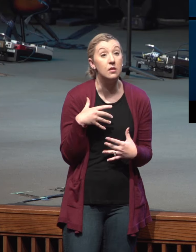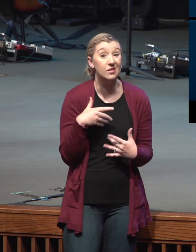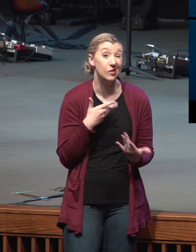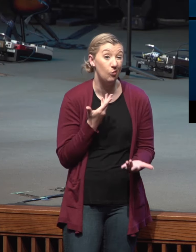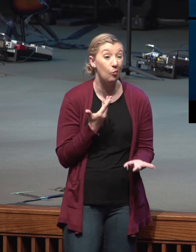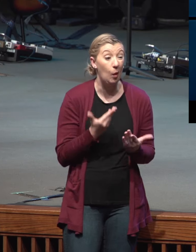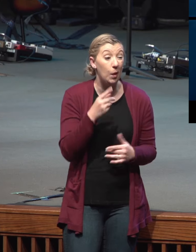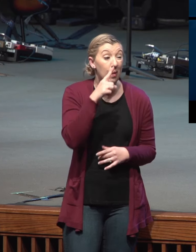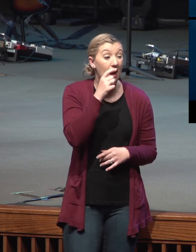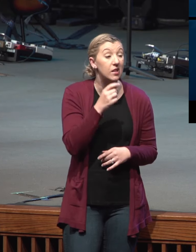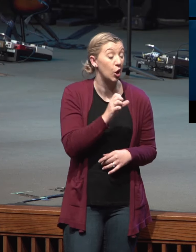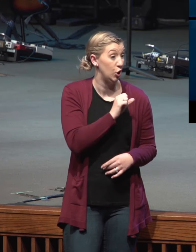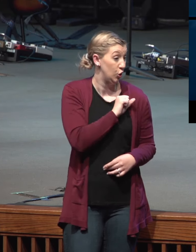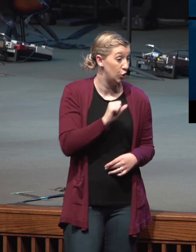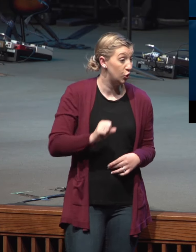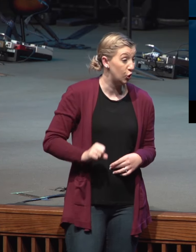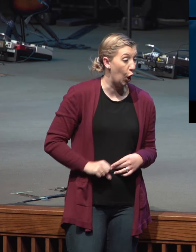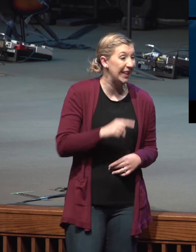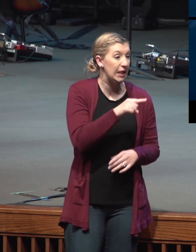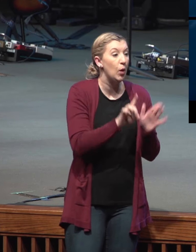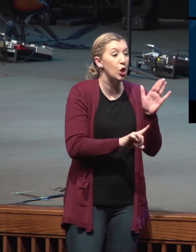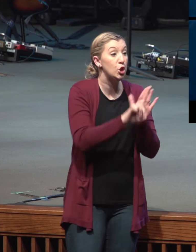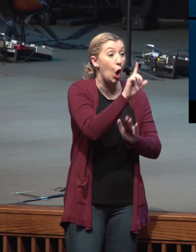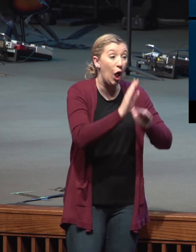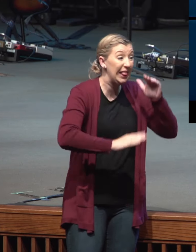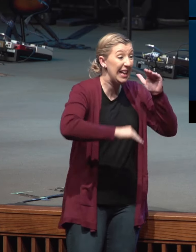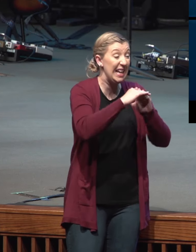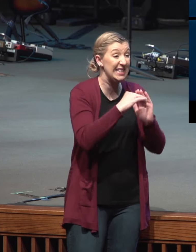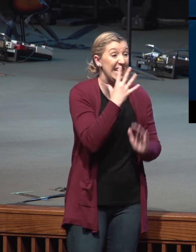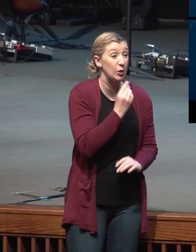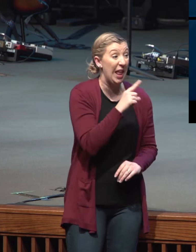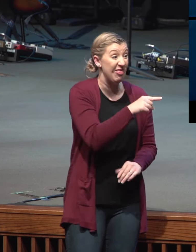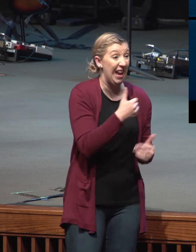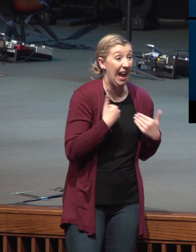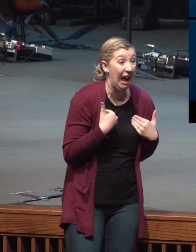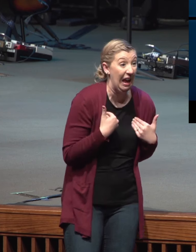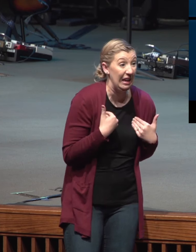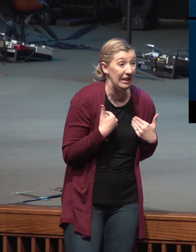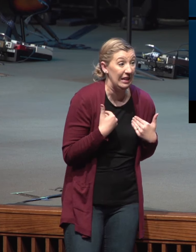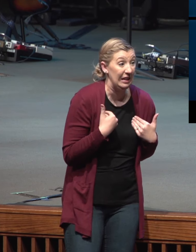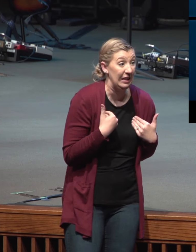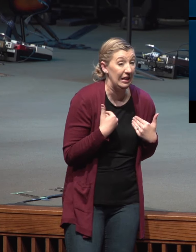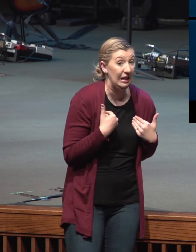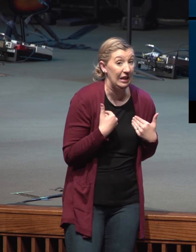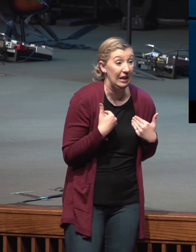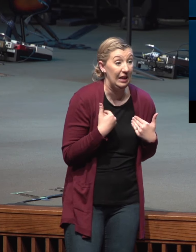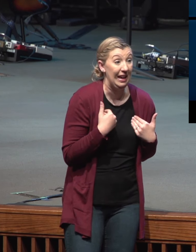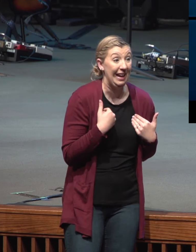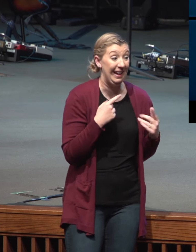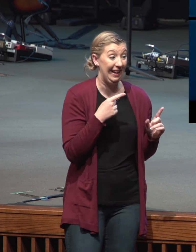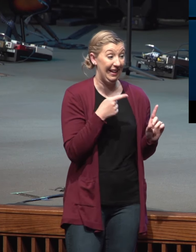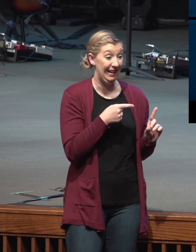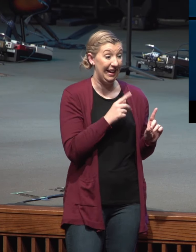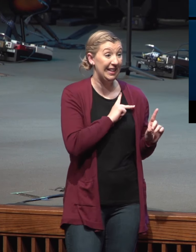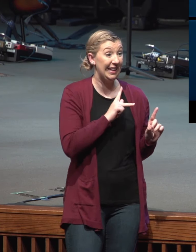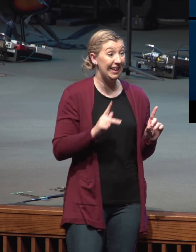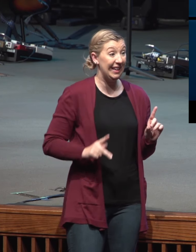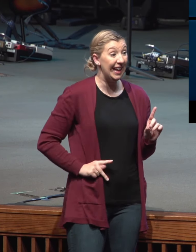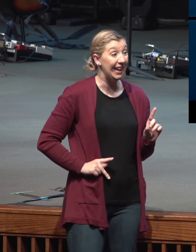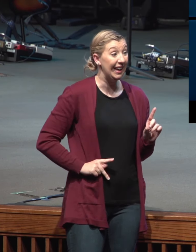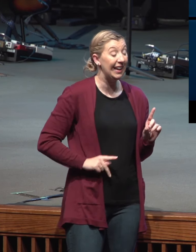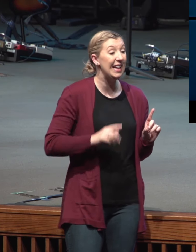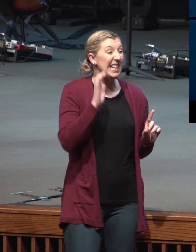Probably because we know Saul was the tallest Israelite they had. And as king, would have seemed